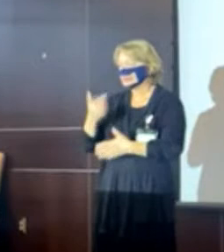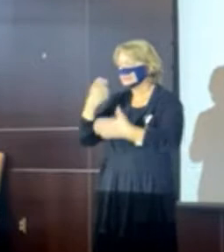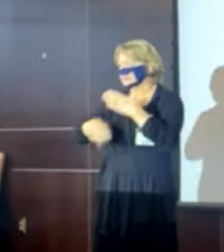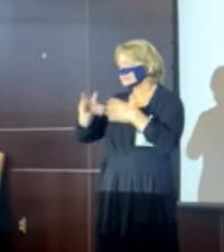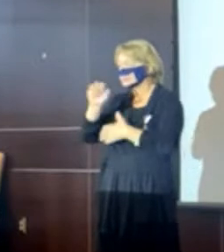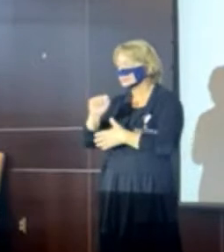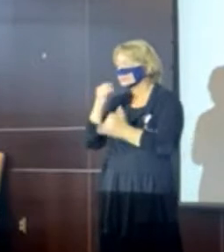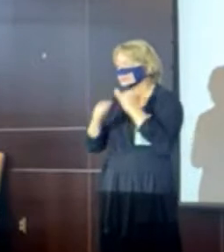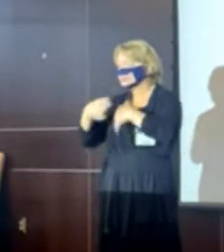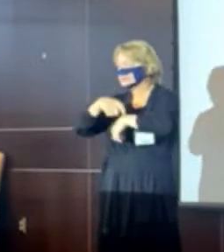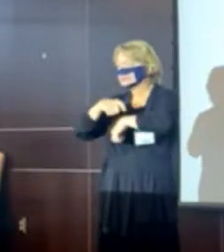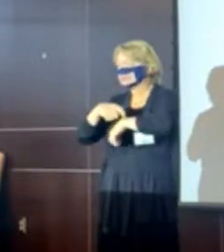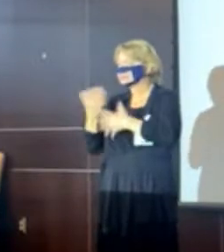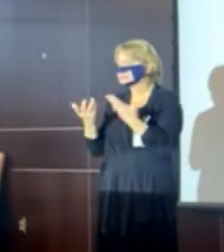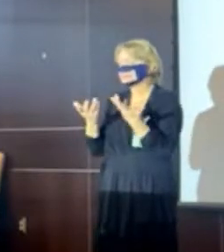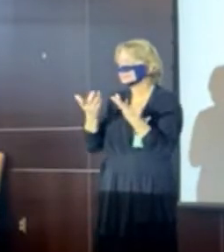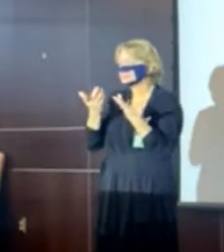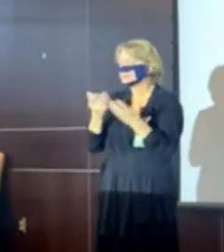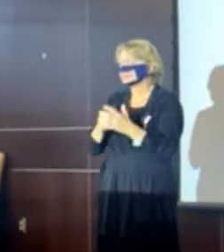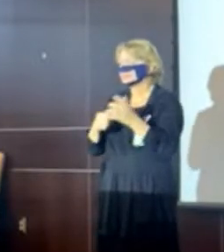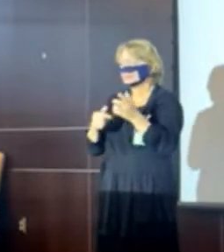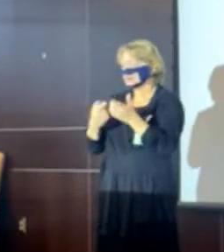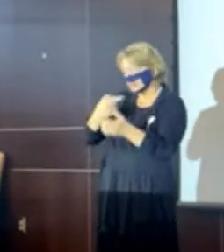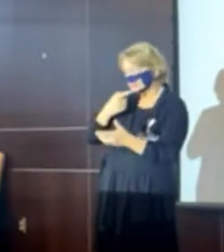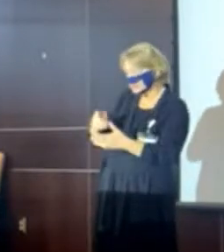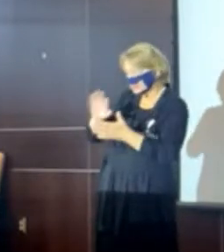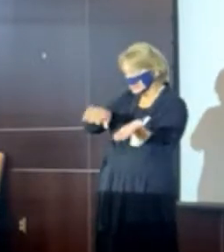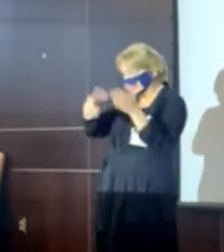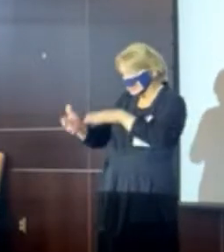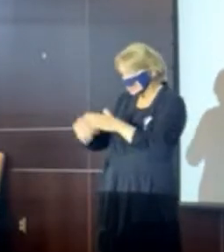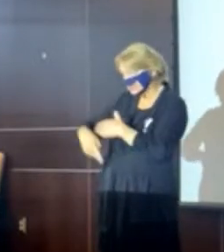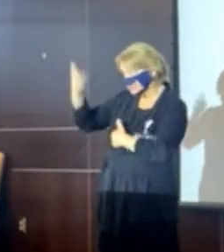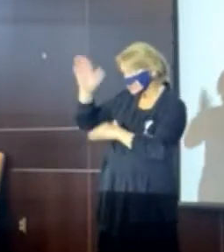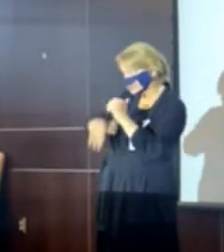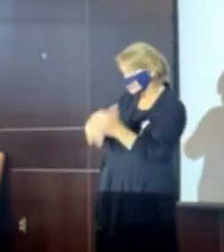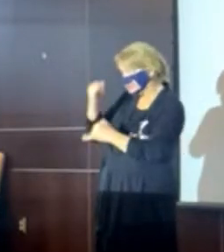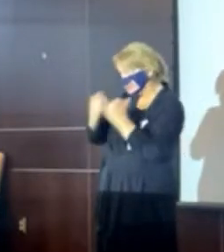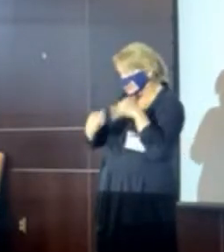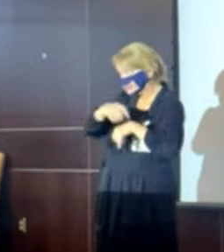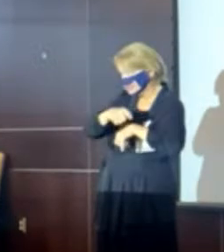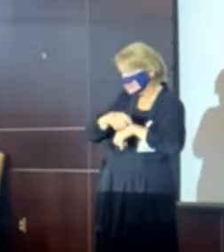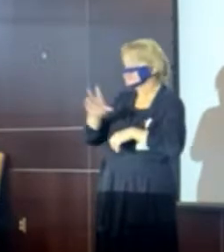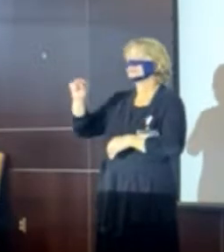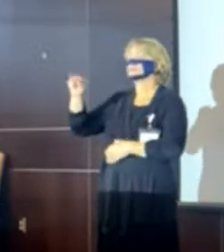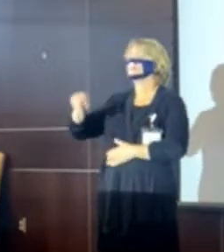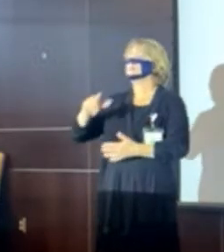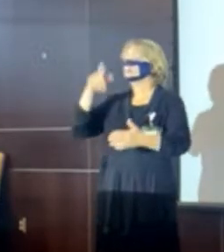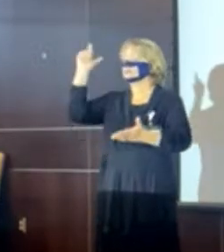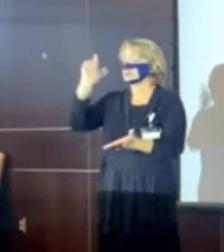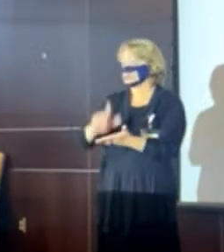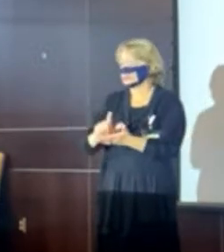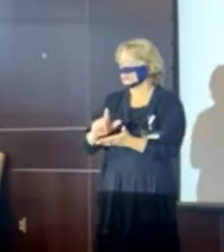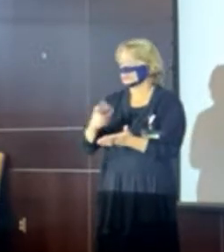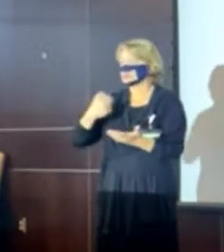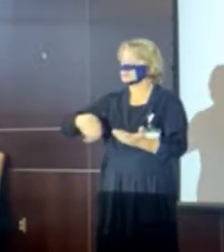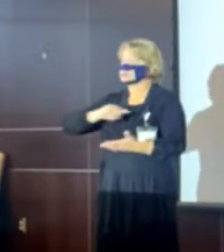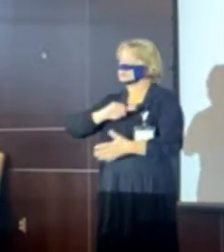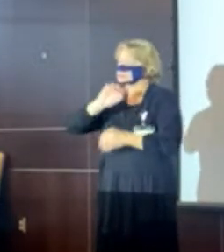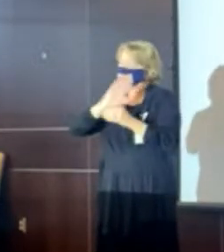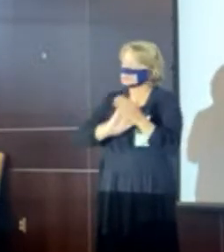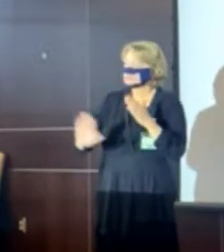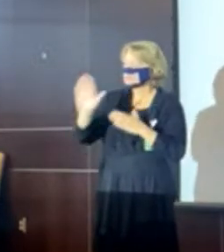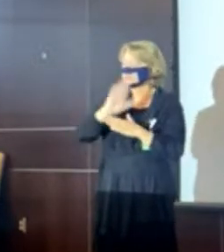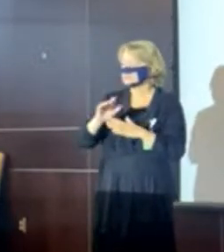Any idea what's going on there? Are you saying the deaths are higher than they were last time, The lower. or lower? Yeah, I think we're we're actually, about 40,